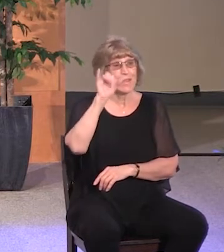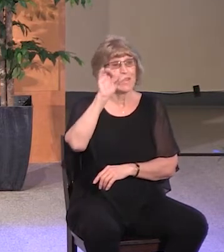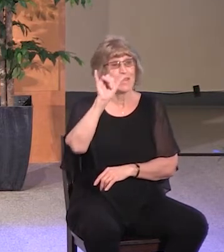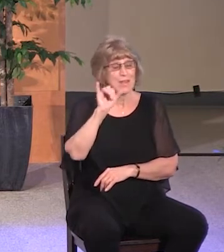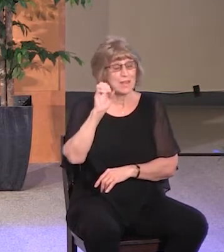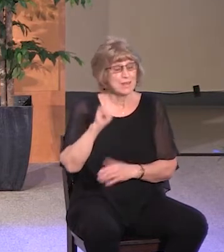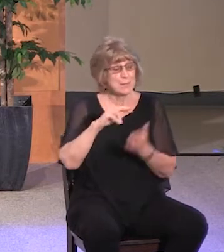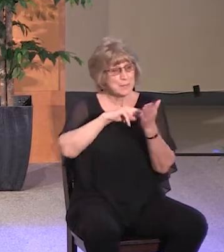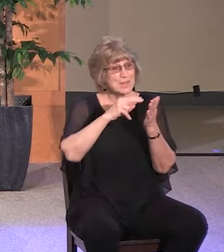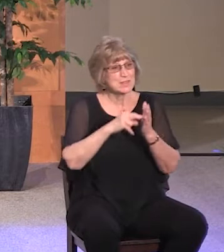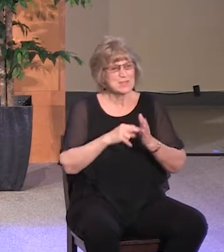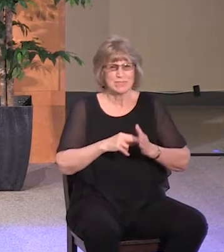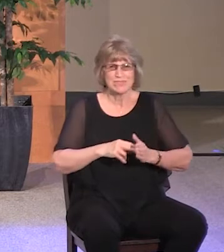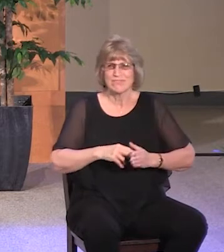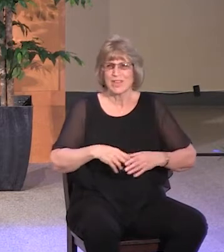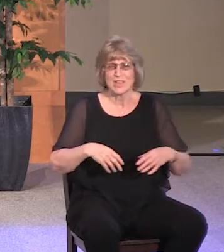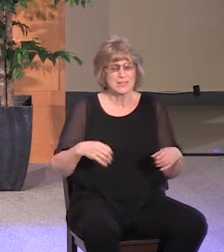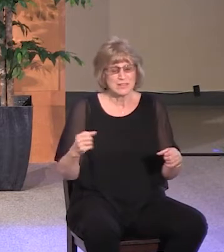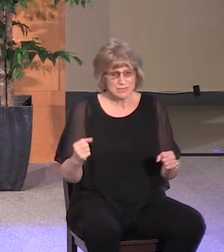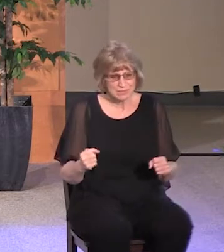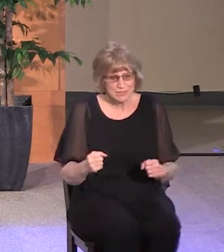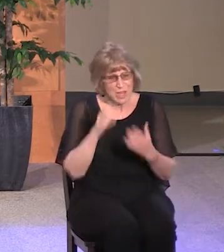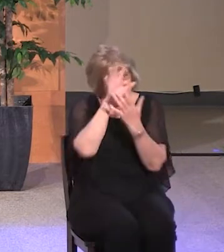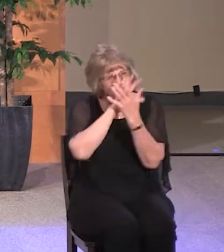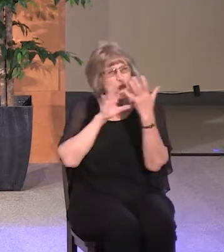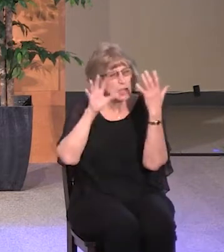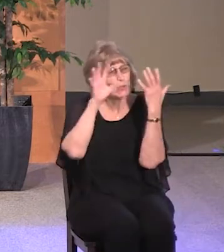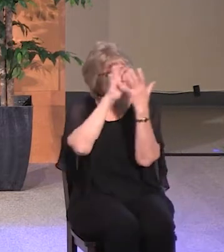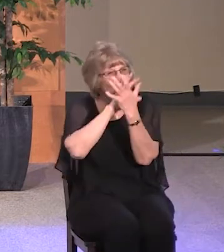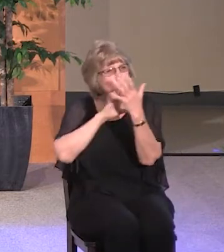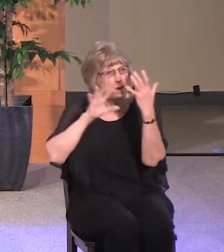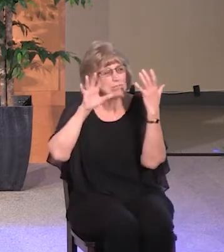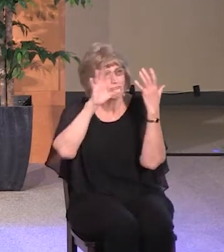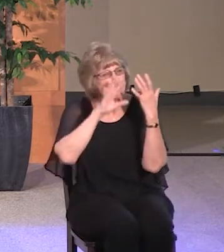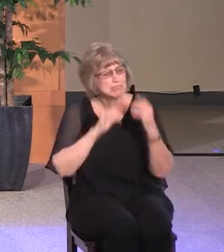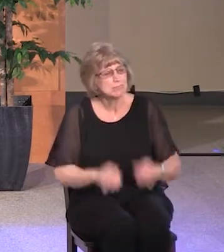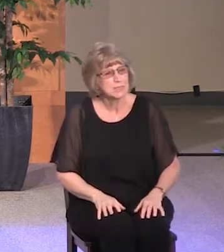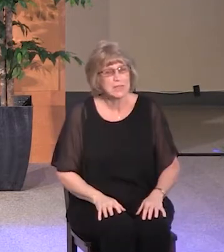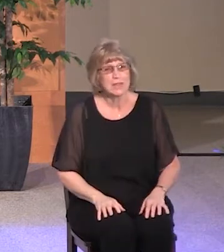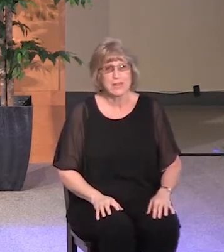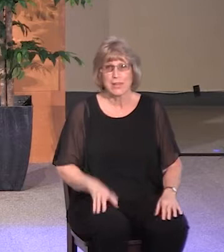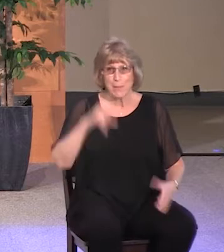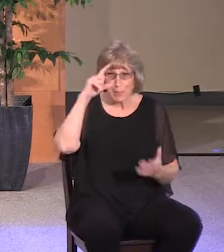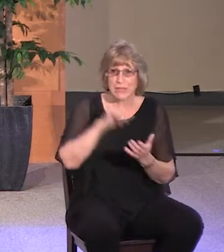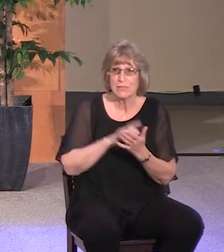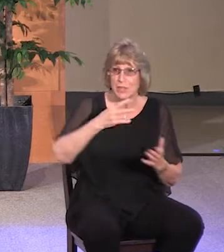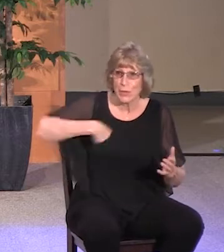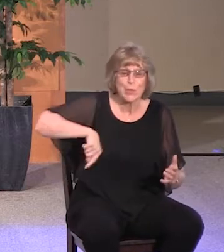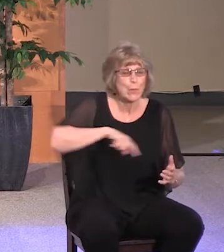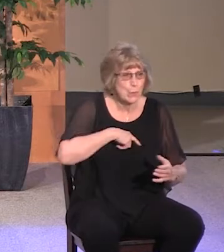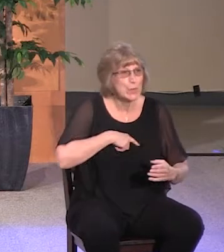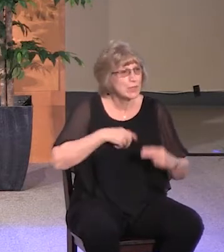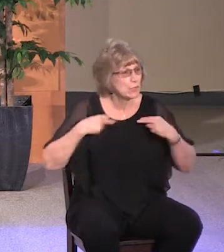that heaven was to be freed from illusion. And illusion are those beliefs that we humans hold on